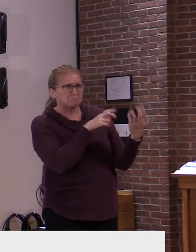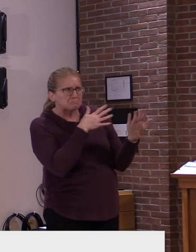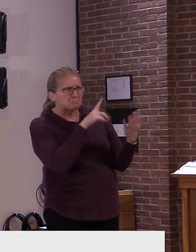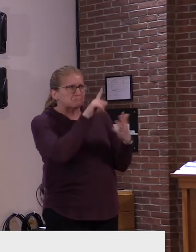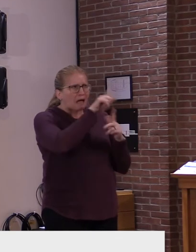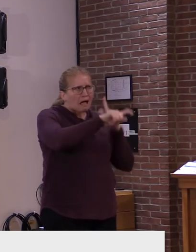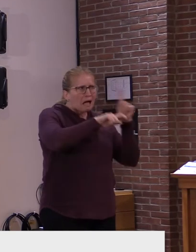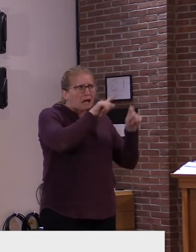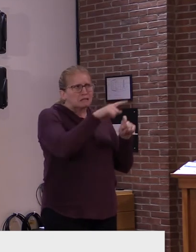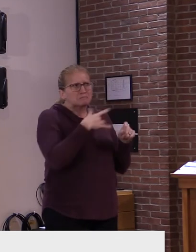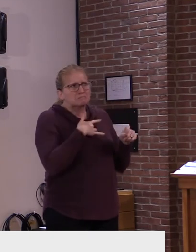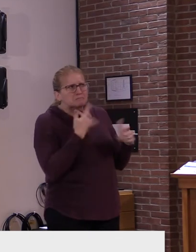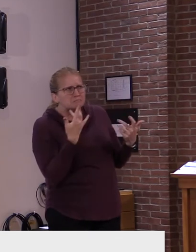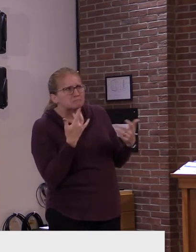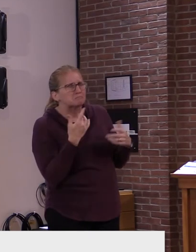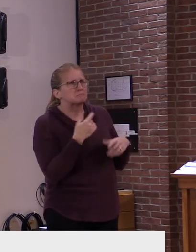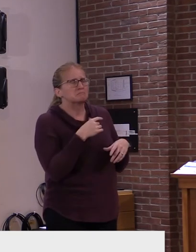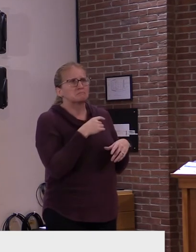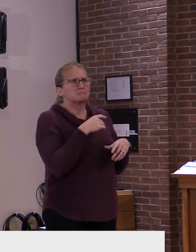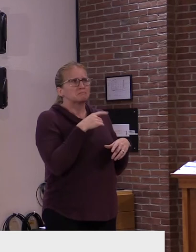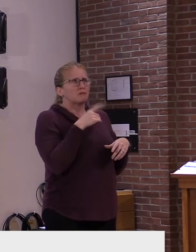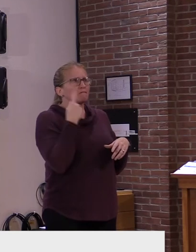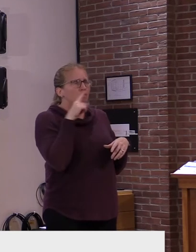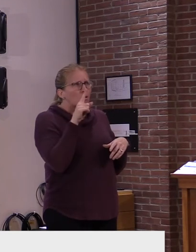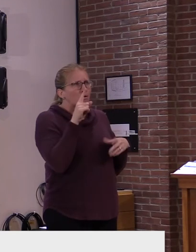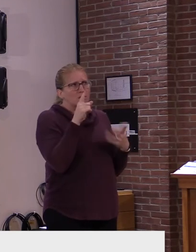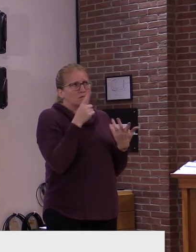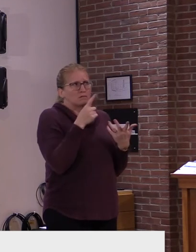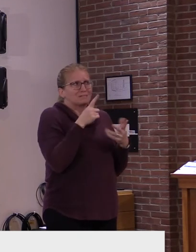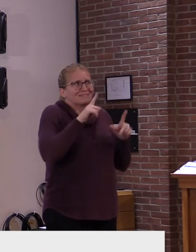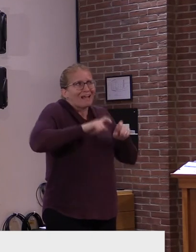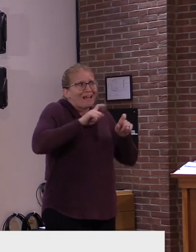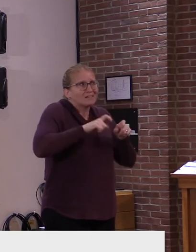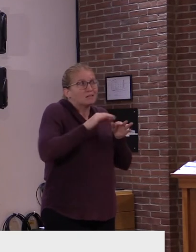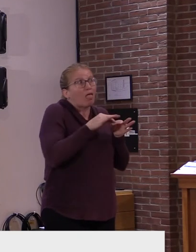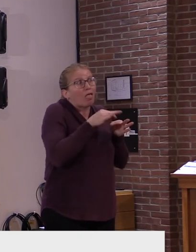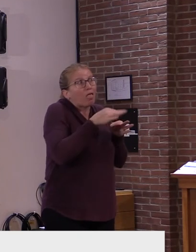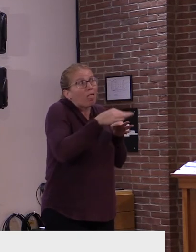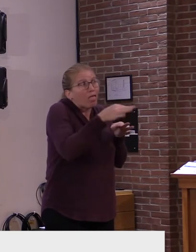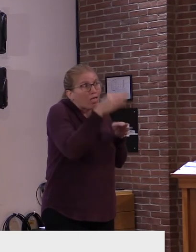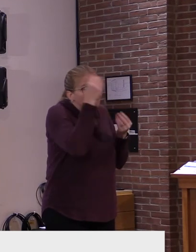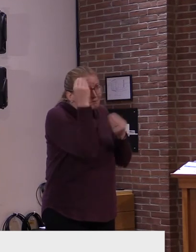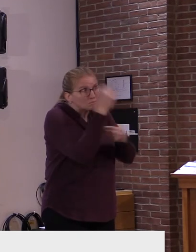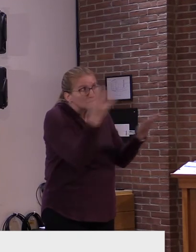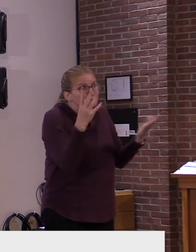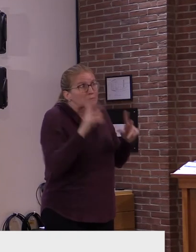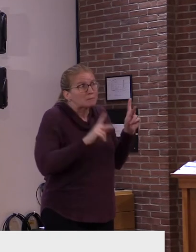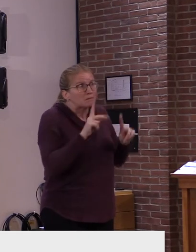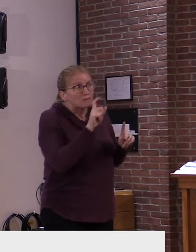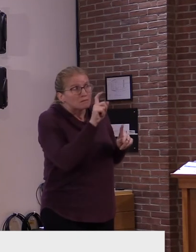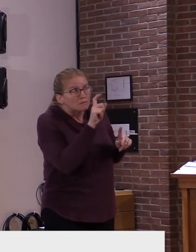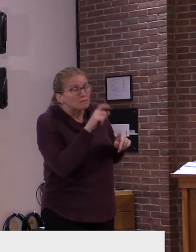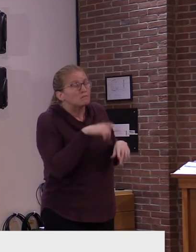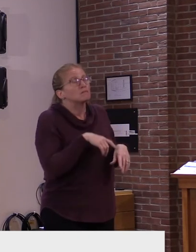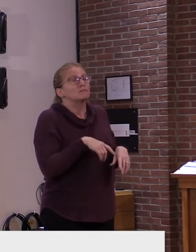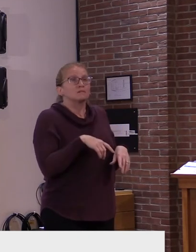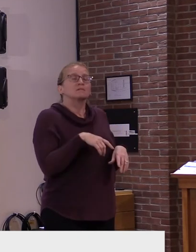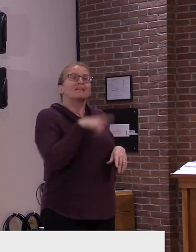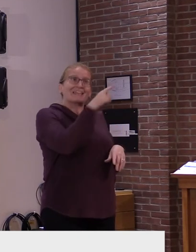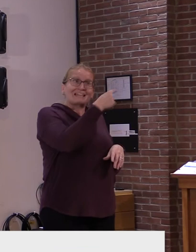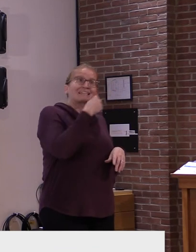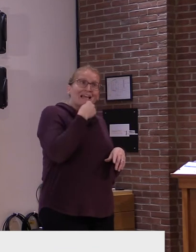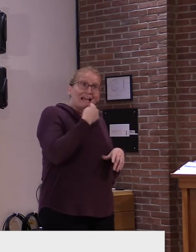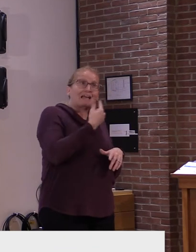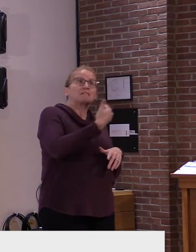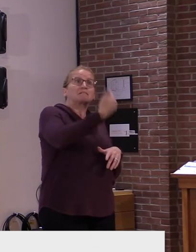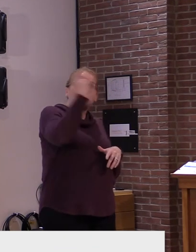any backlogs in terms of notifications and they have said at the beginning there